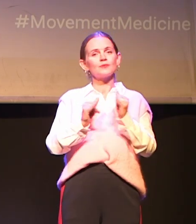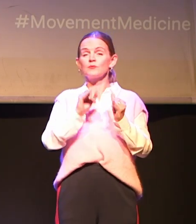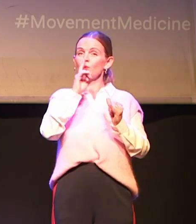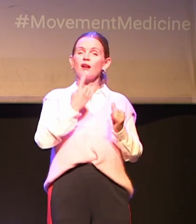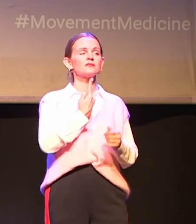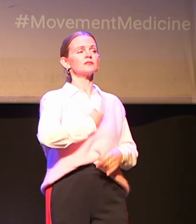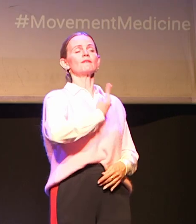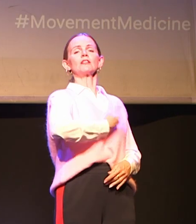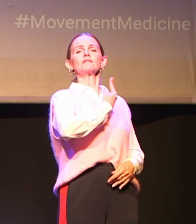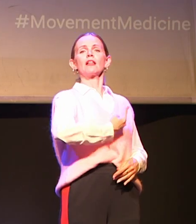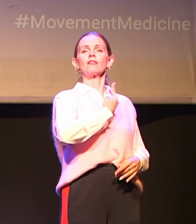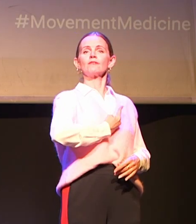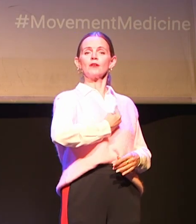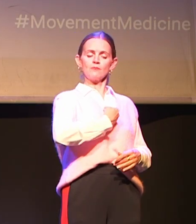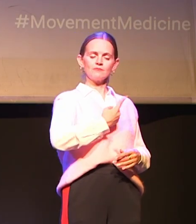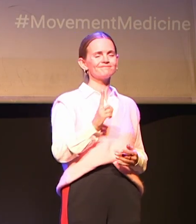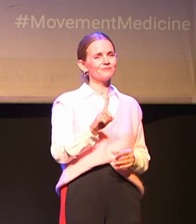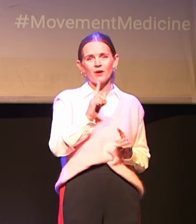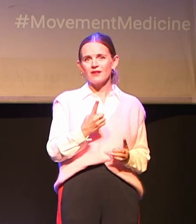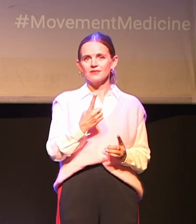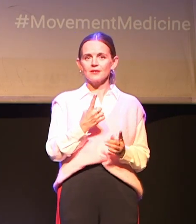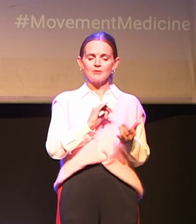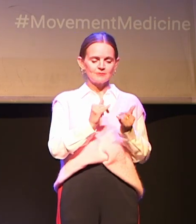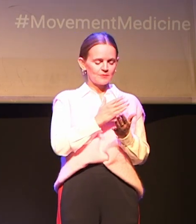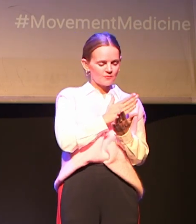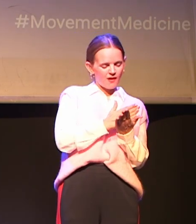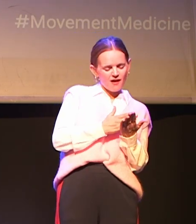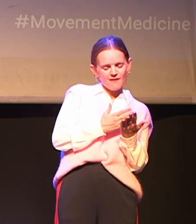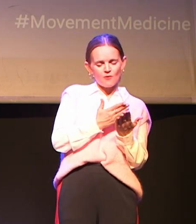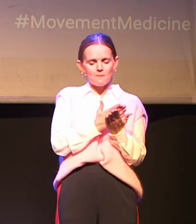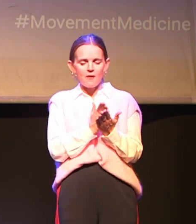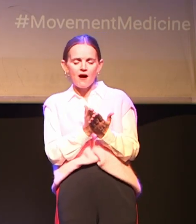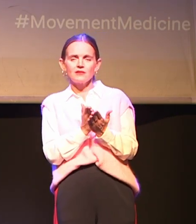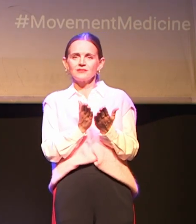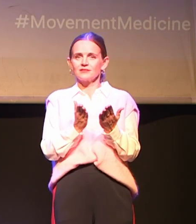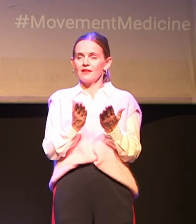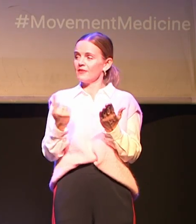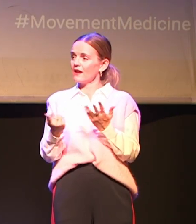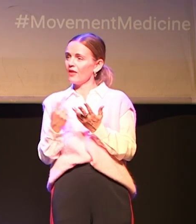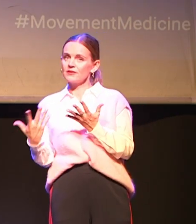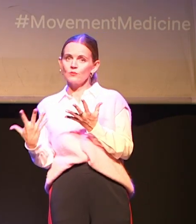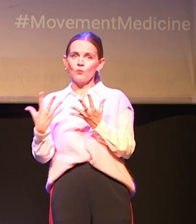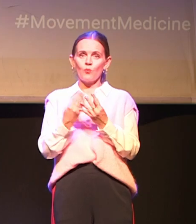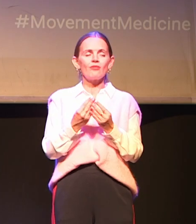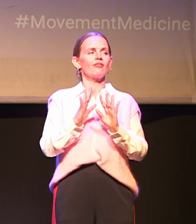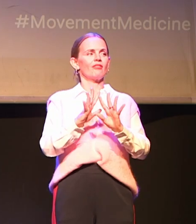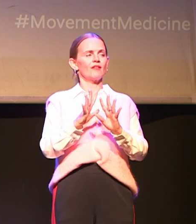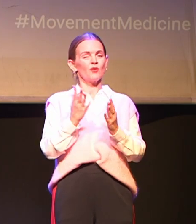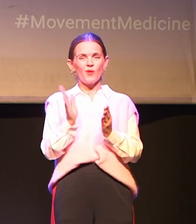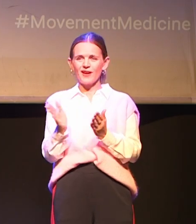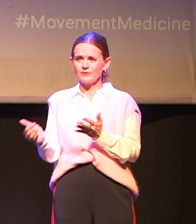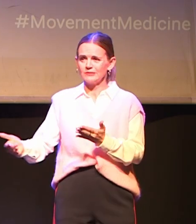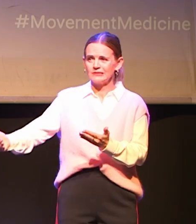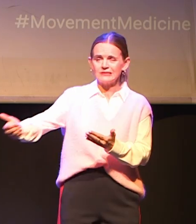we survive in part, but the grandeur of life is the attempt. And like this is a time where we've got to gather each other's parts